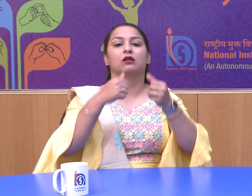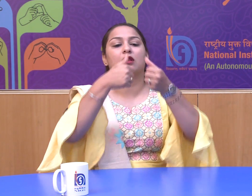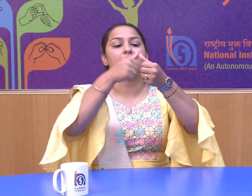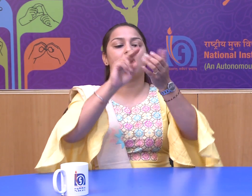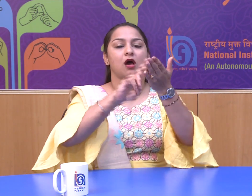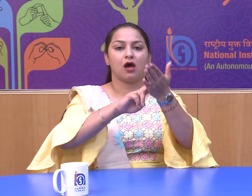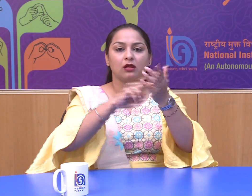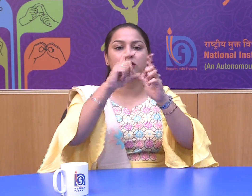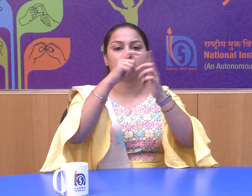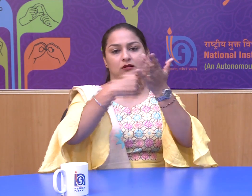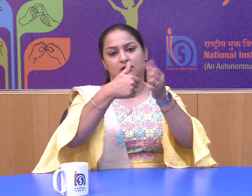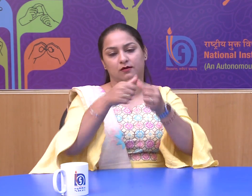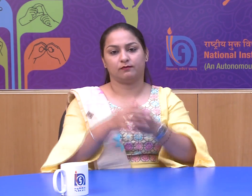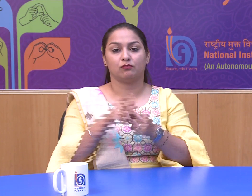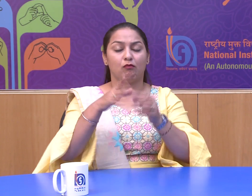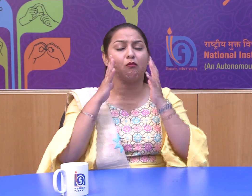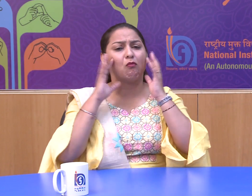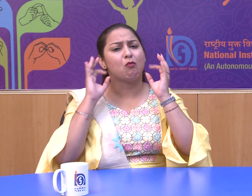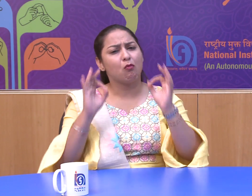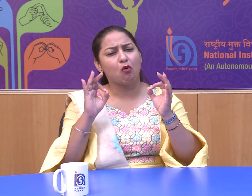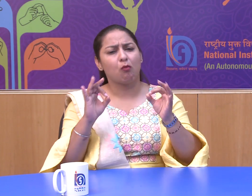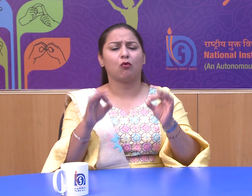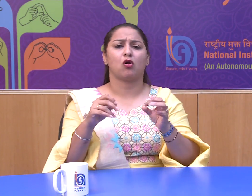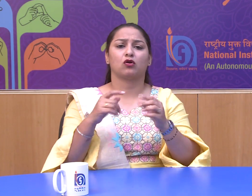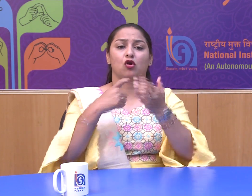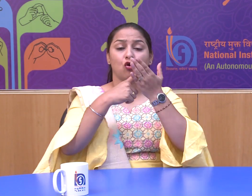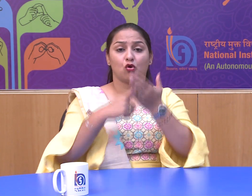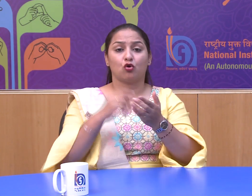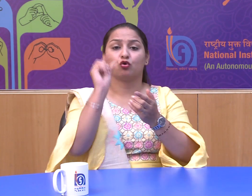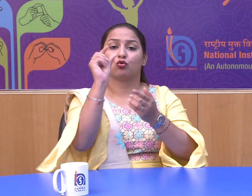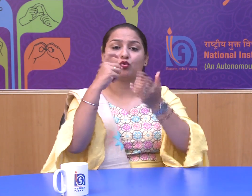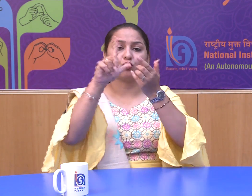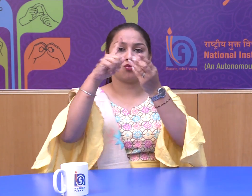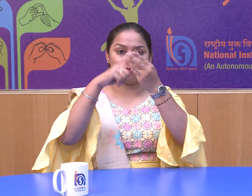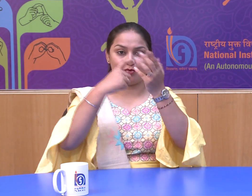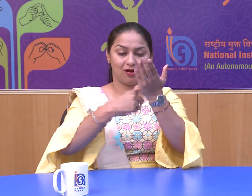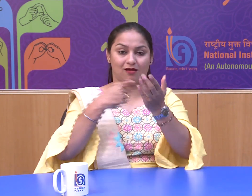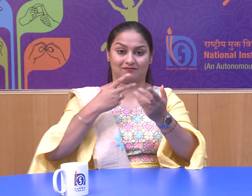important ruler was Kharavela. The Hathi Gumfa